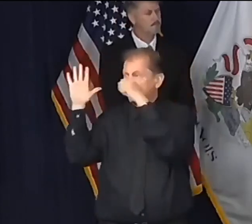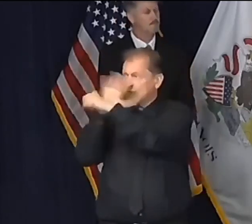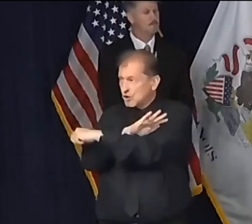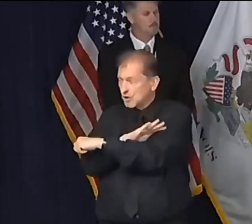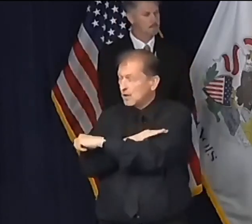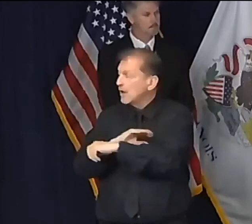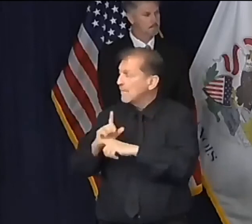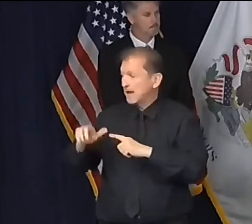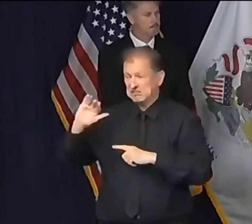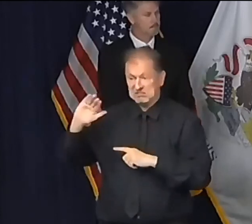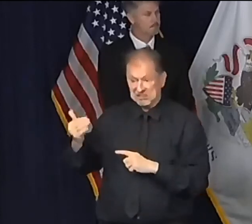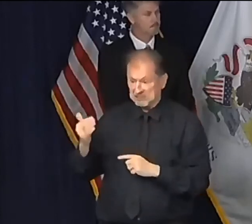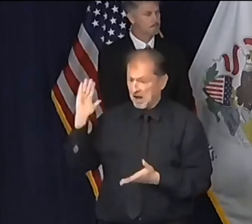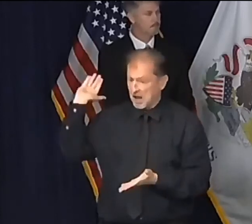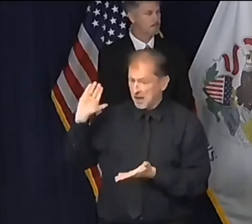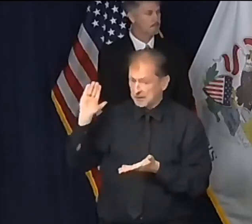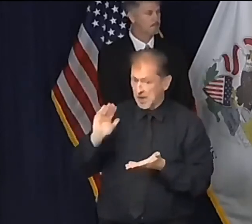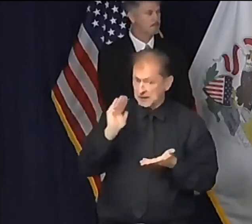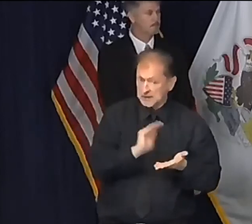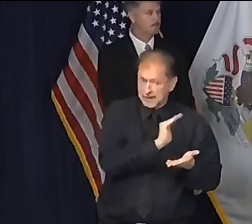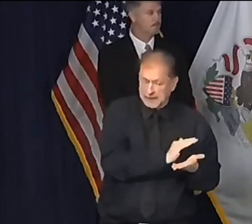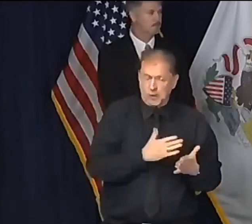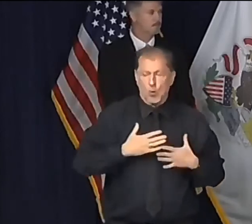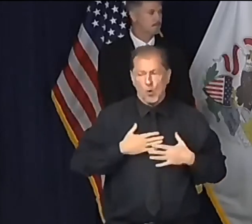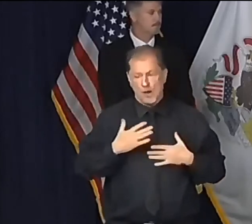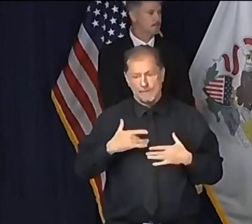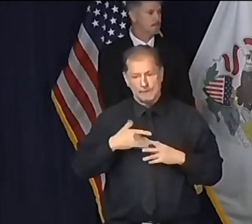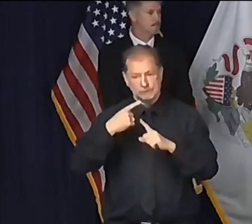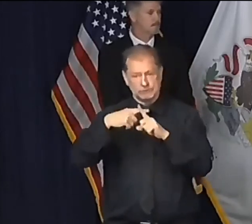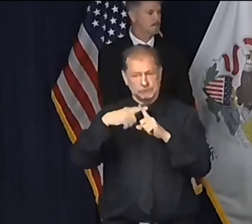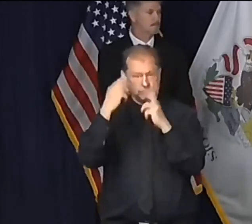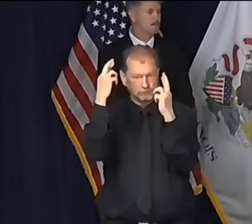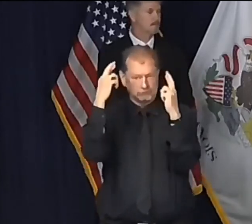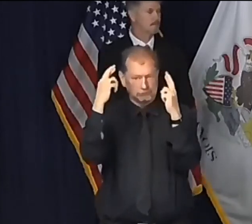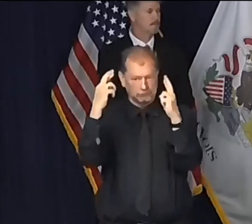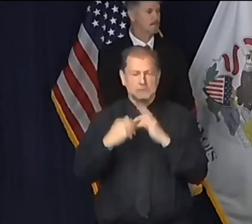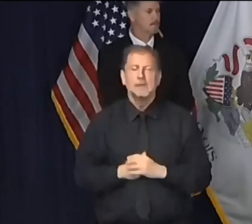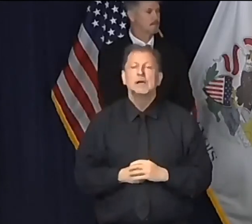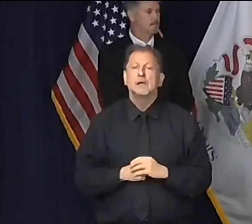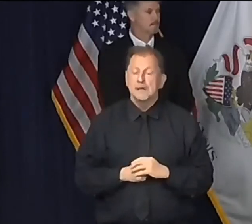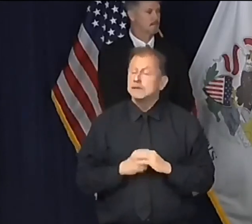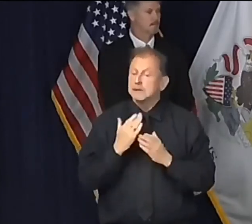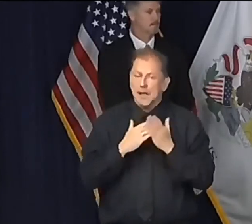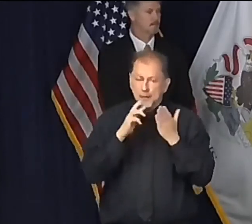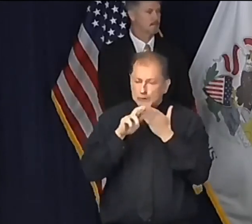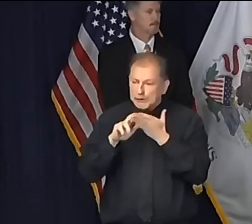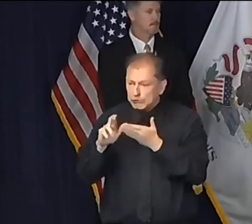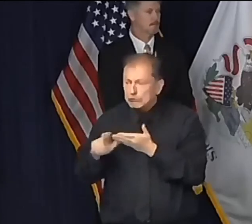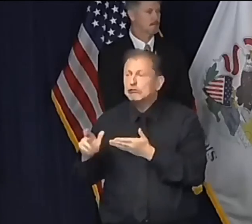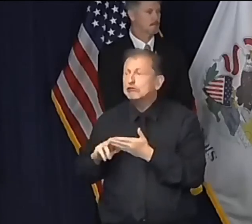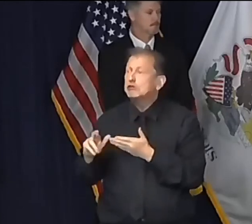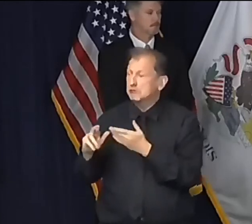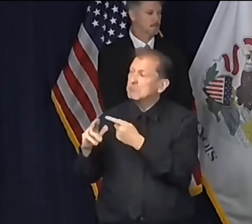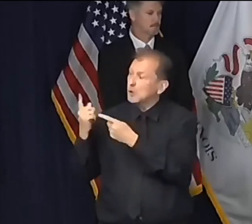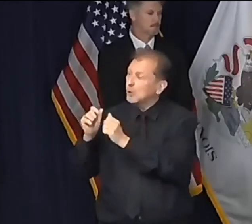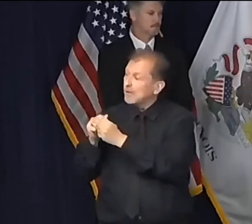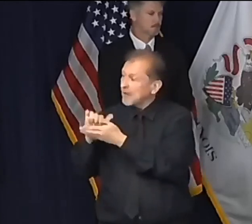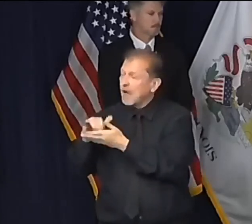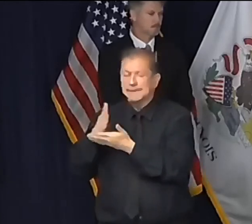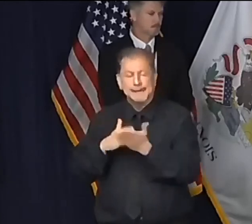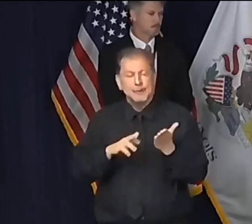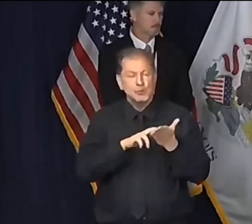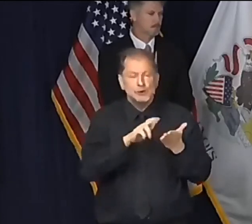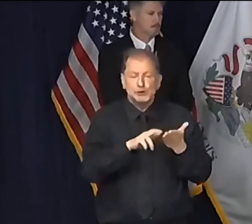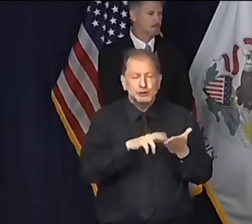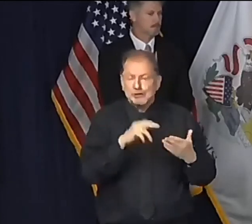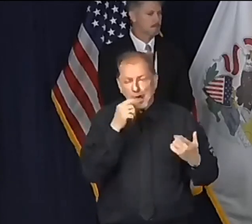There are equal number of models out there that show something different. What I can tell you